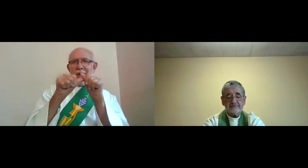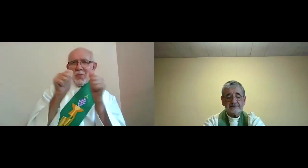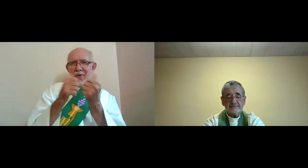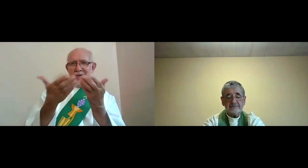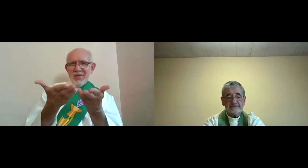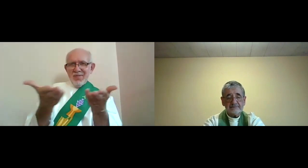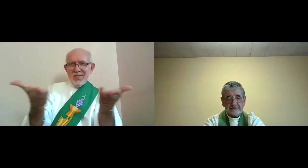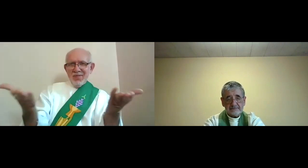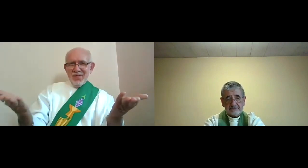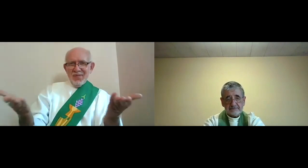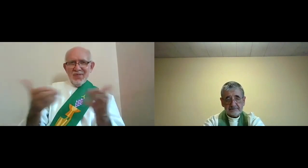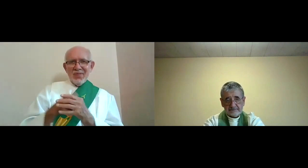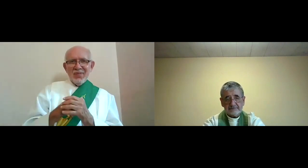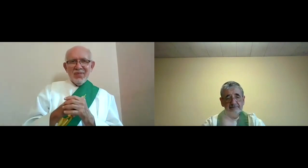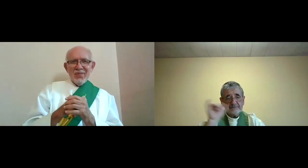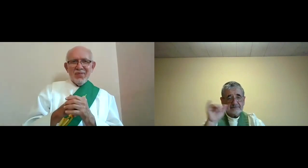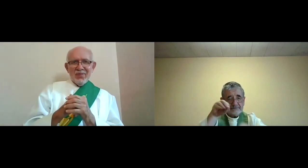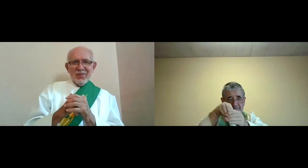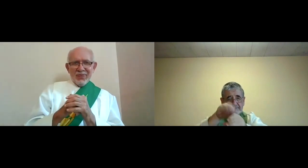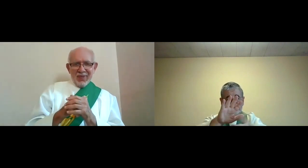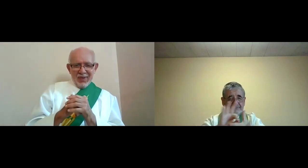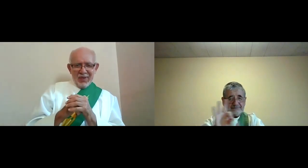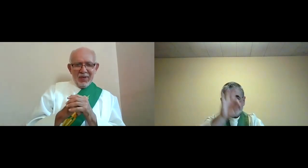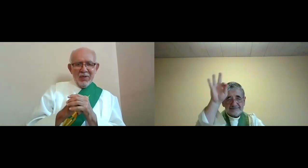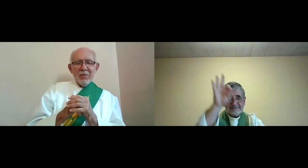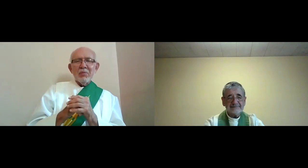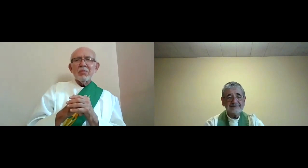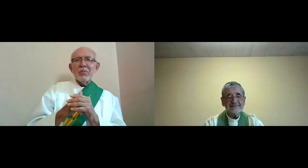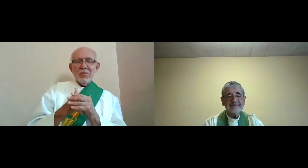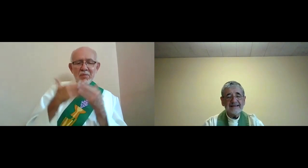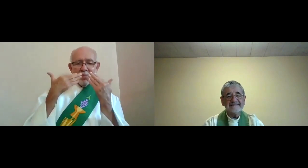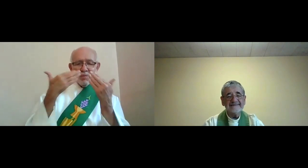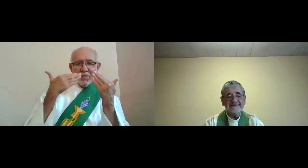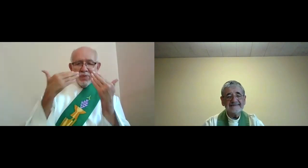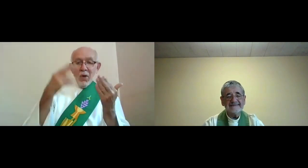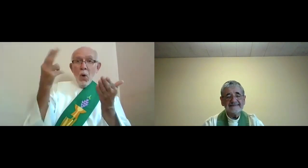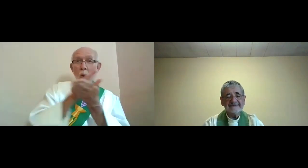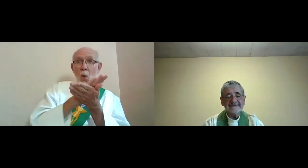The Lord be with you and with your spirit.